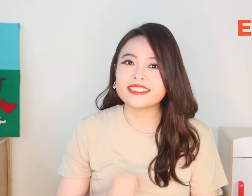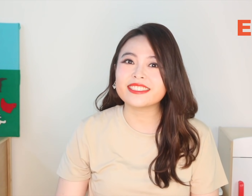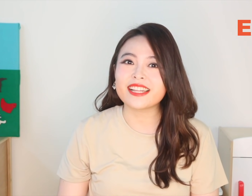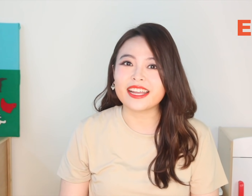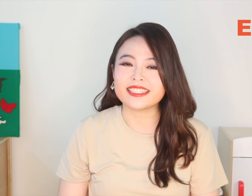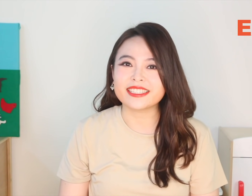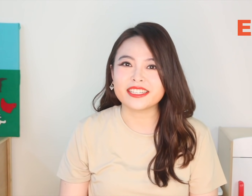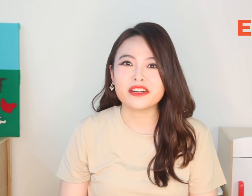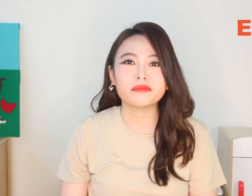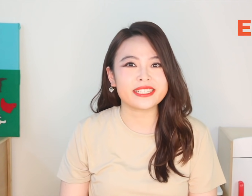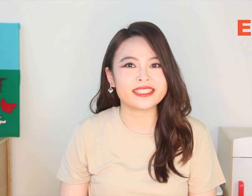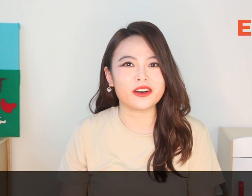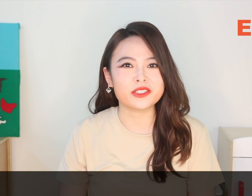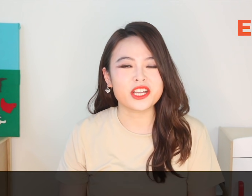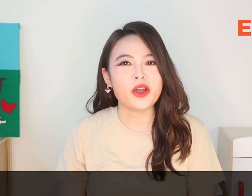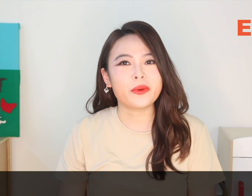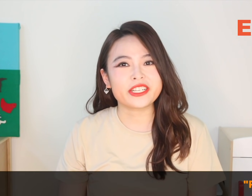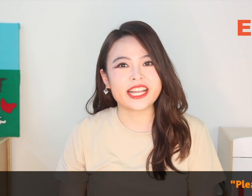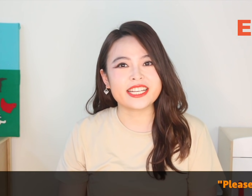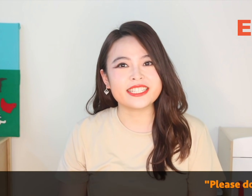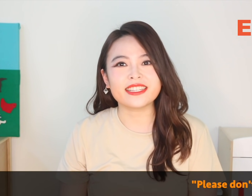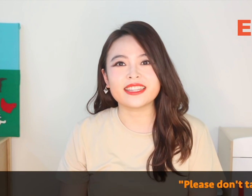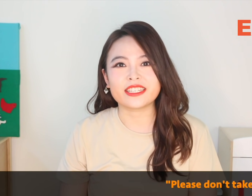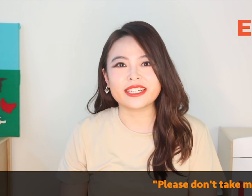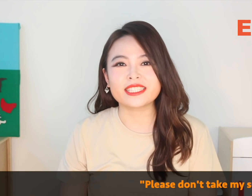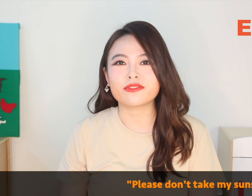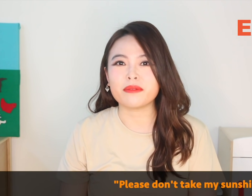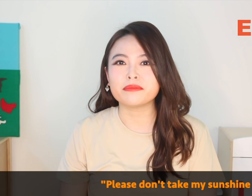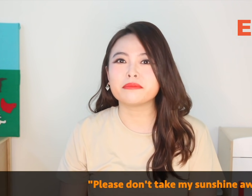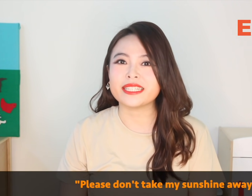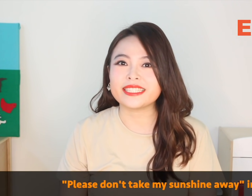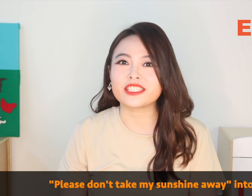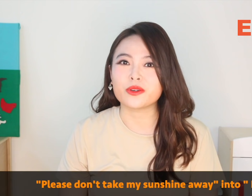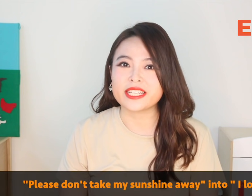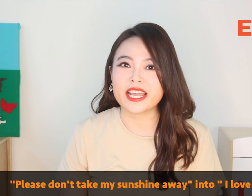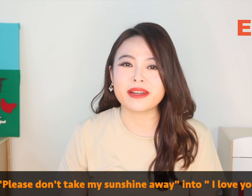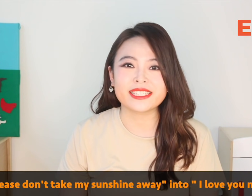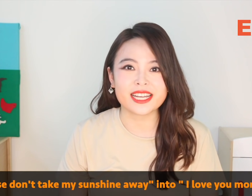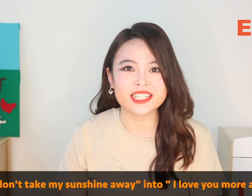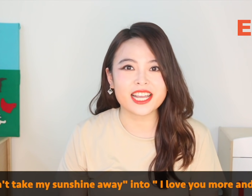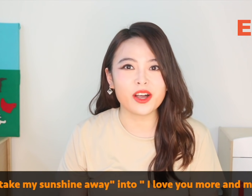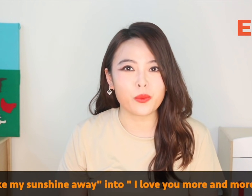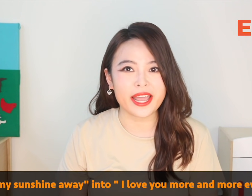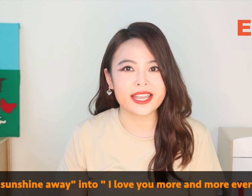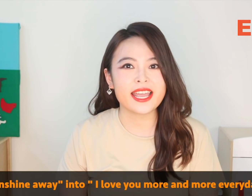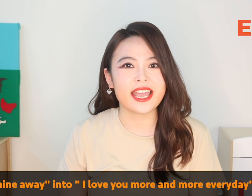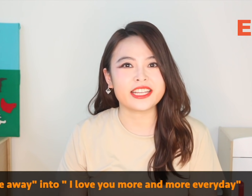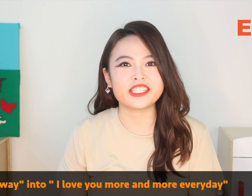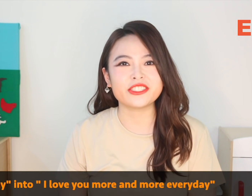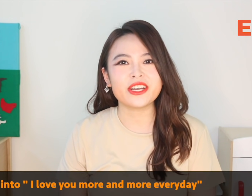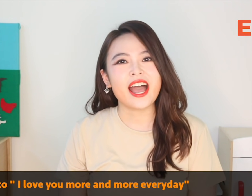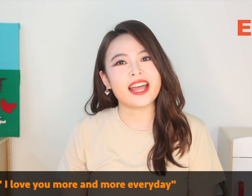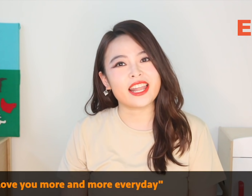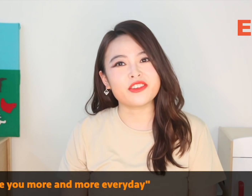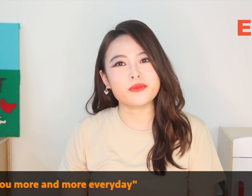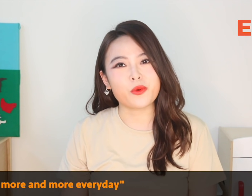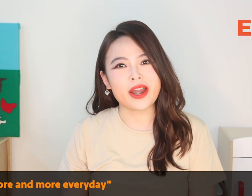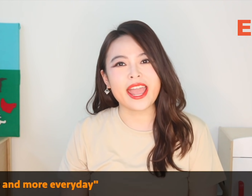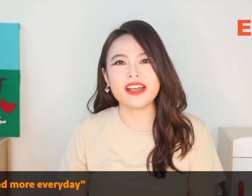the signs. Please note, we're changing the lyrics from Please Don't Take My Sunshine Away into I Love You More and